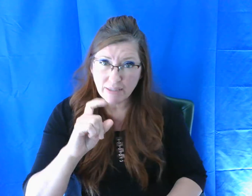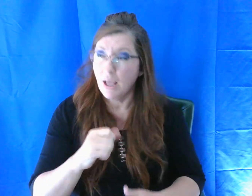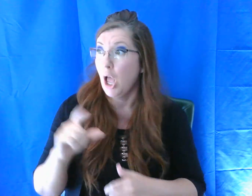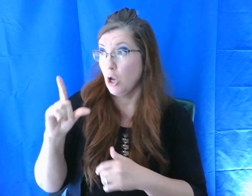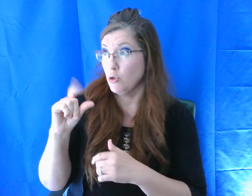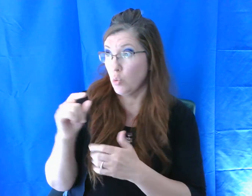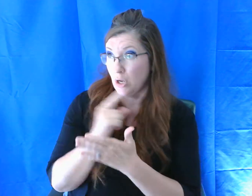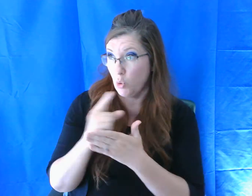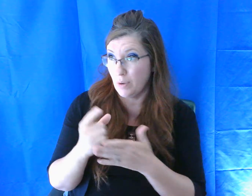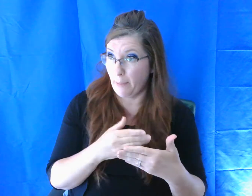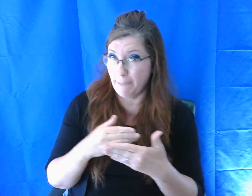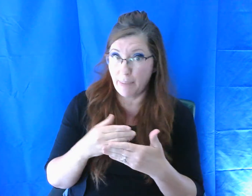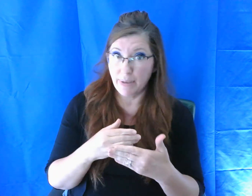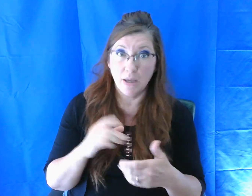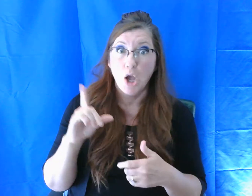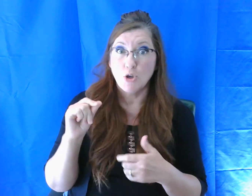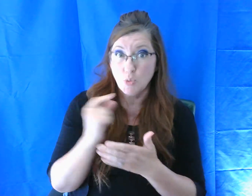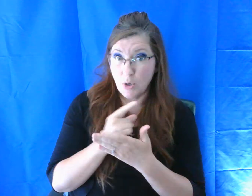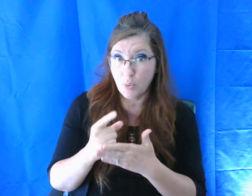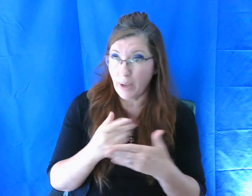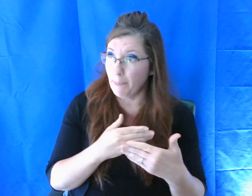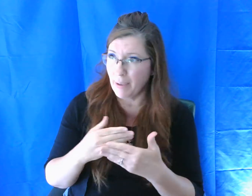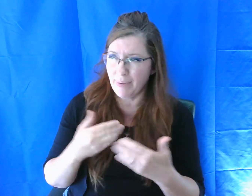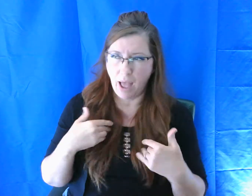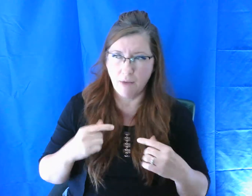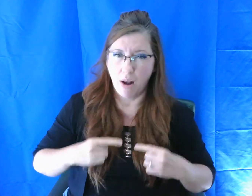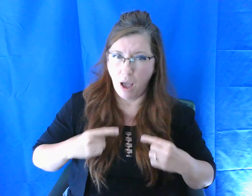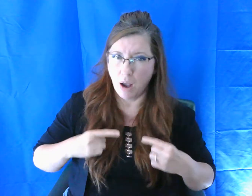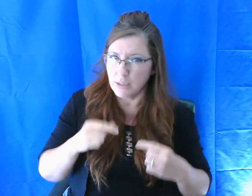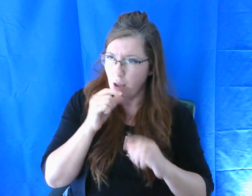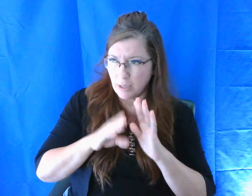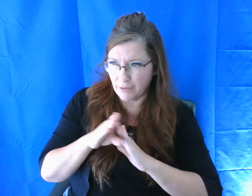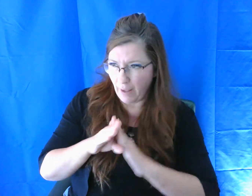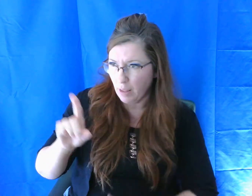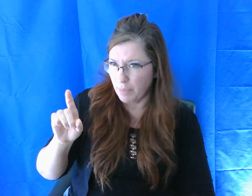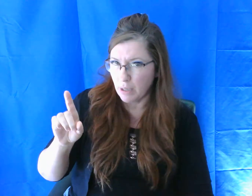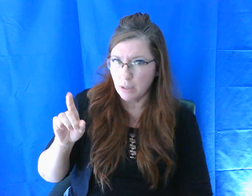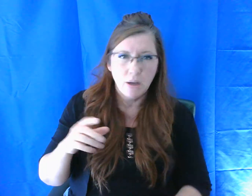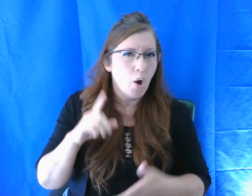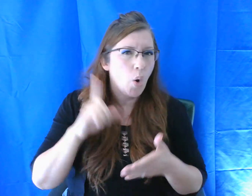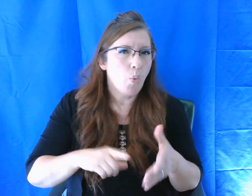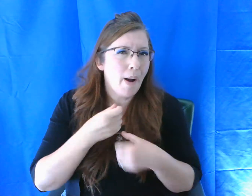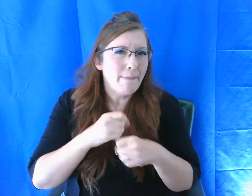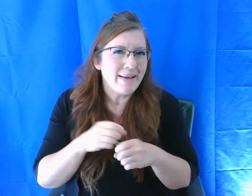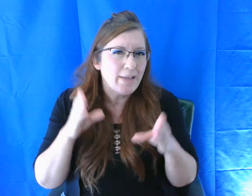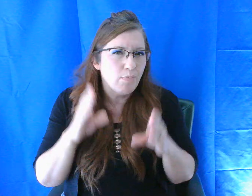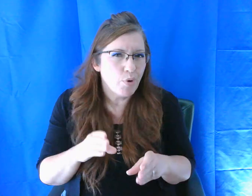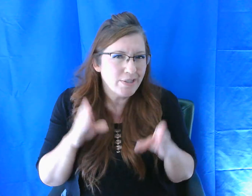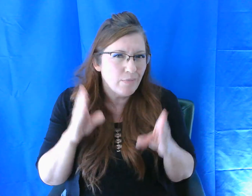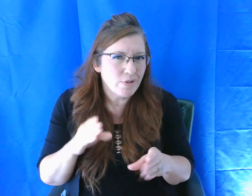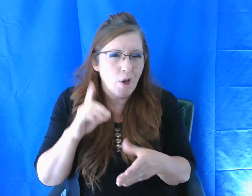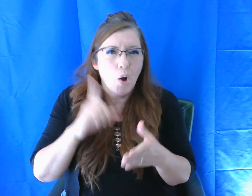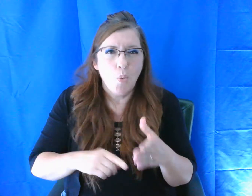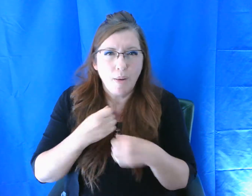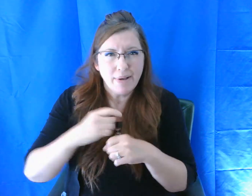baby, or 20-week baby doesn't have lungs developing. What makes a person a person? What makes a black person a person?